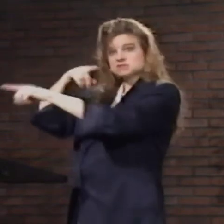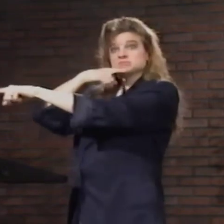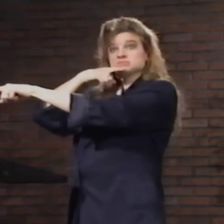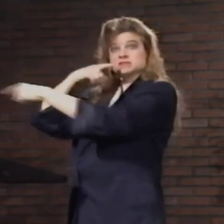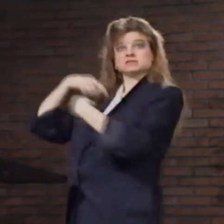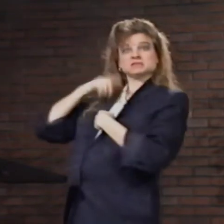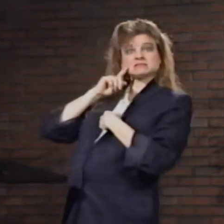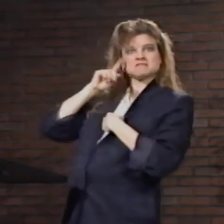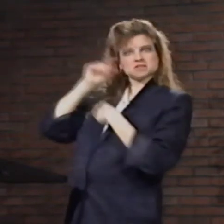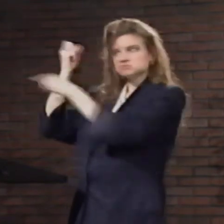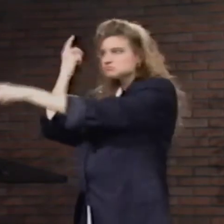other,